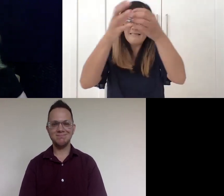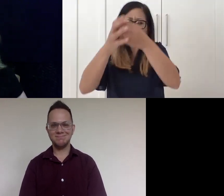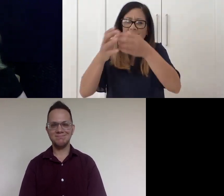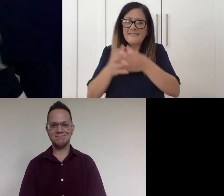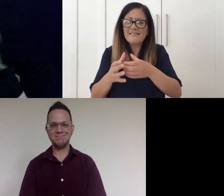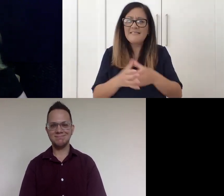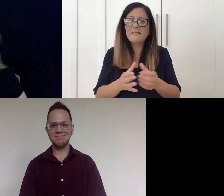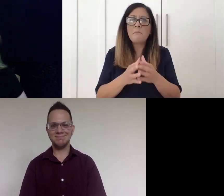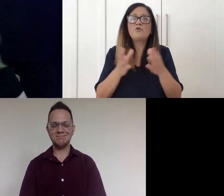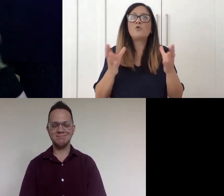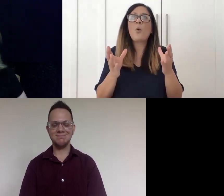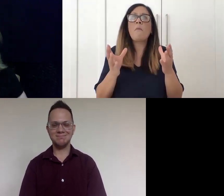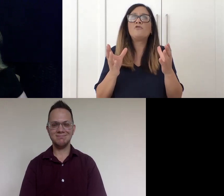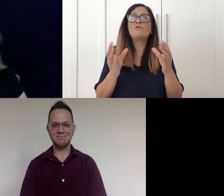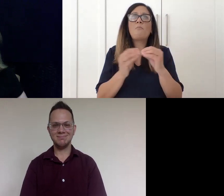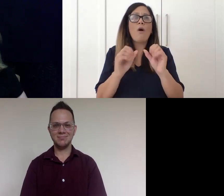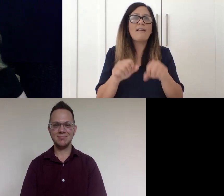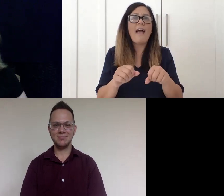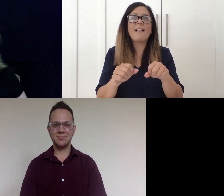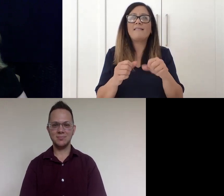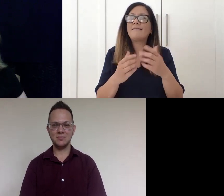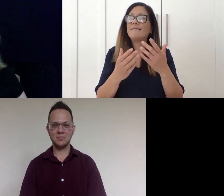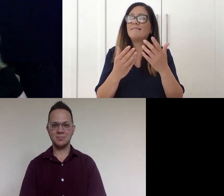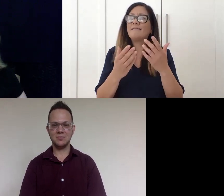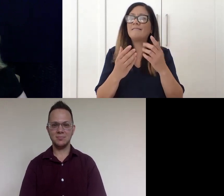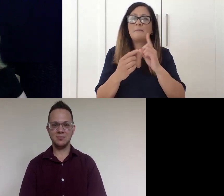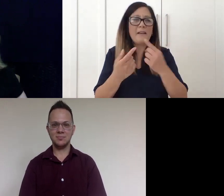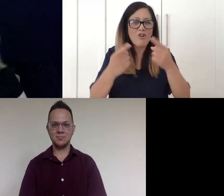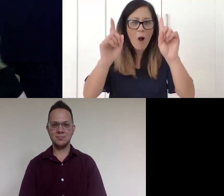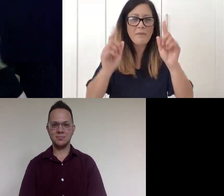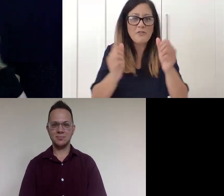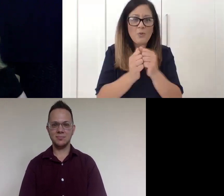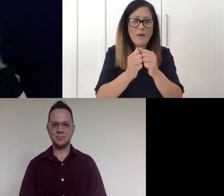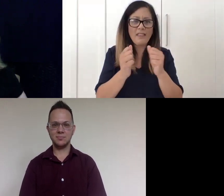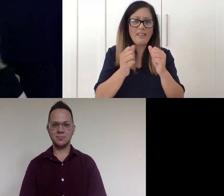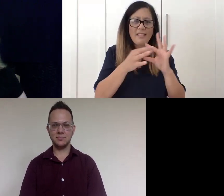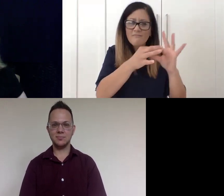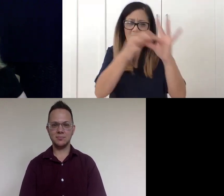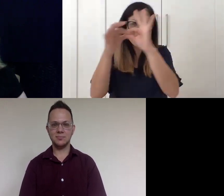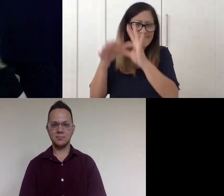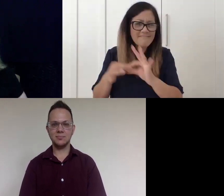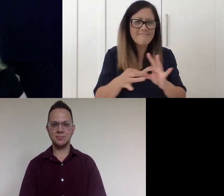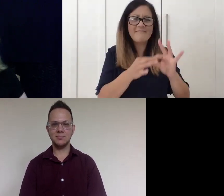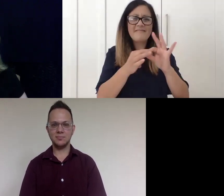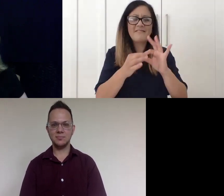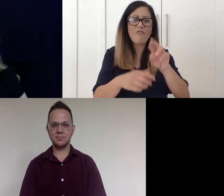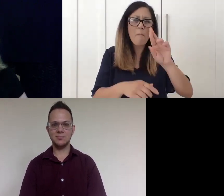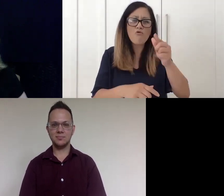state is so siloed. There's just so much more that could be accomplished when we get together and have a